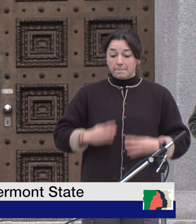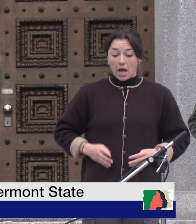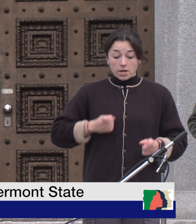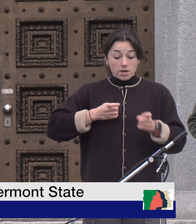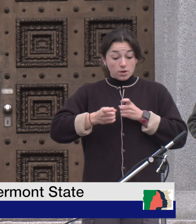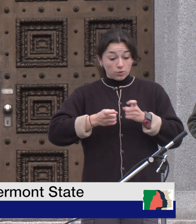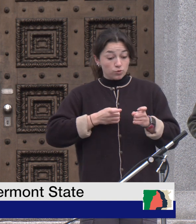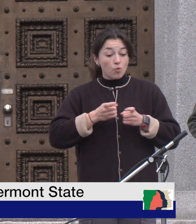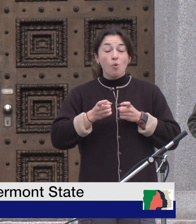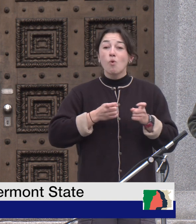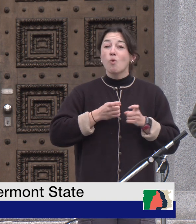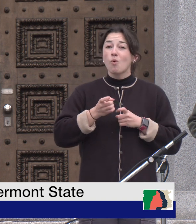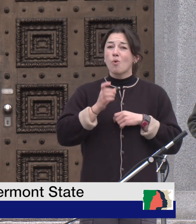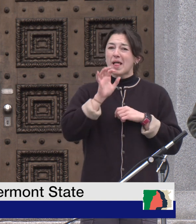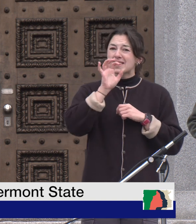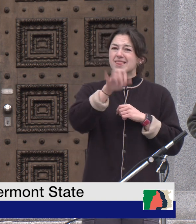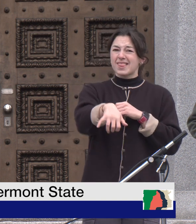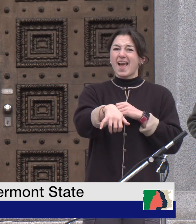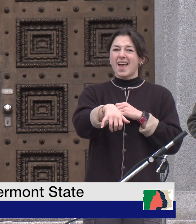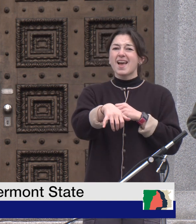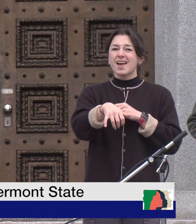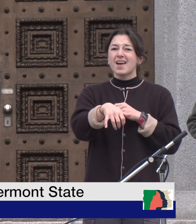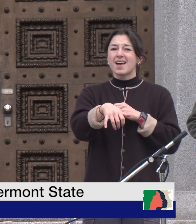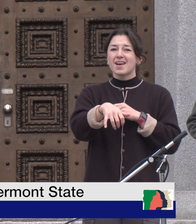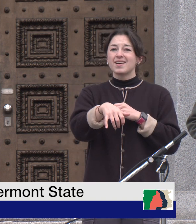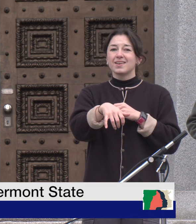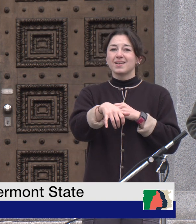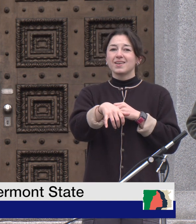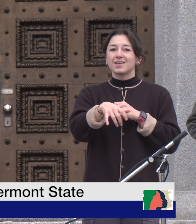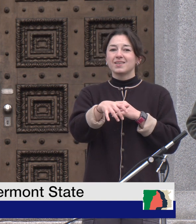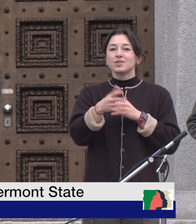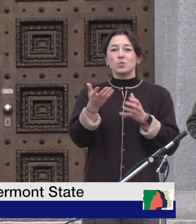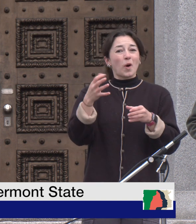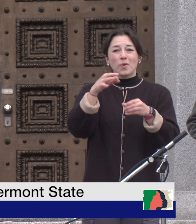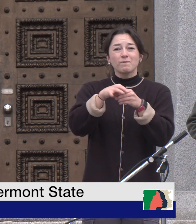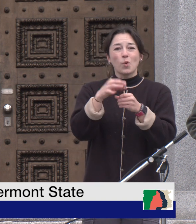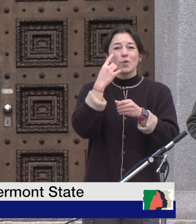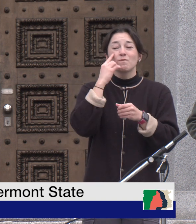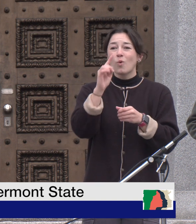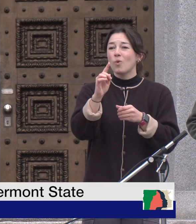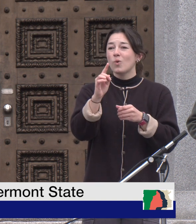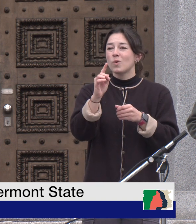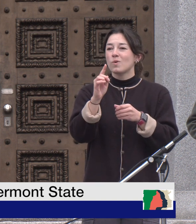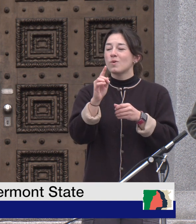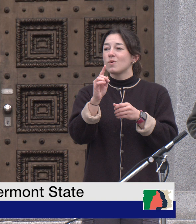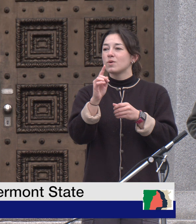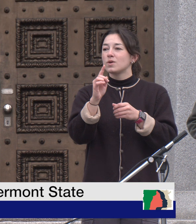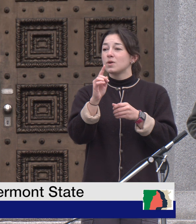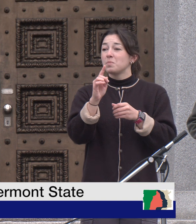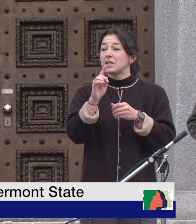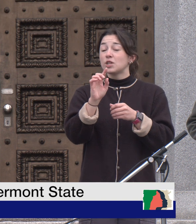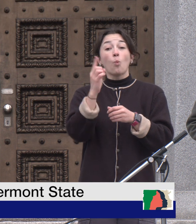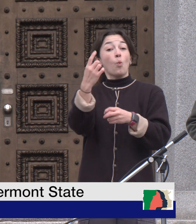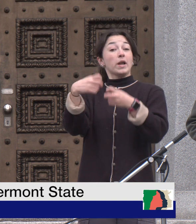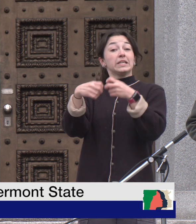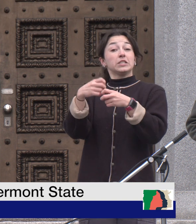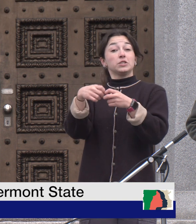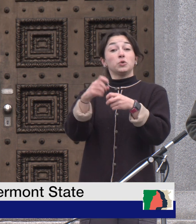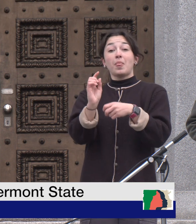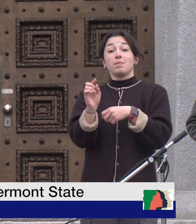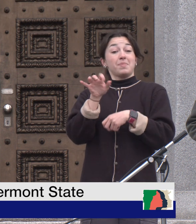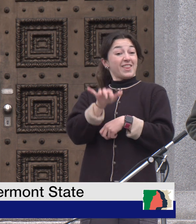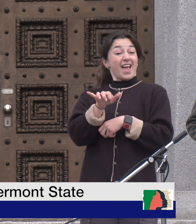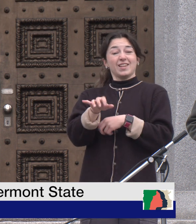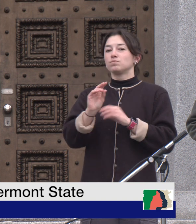own bodies, that is what is at stake. But it's not the only issue.